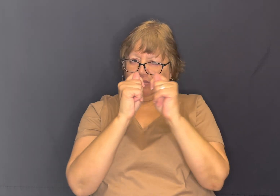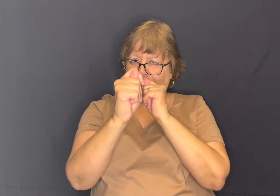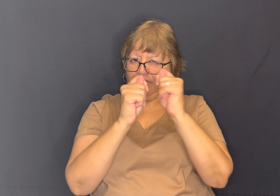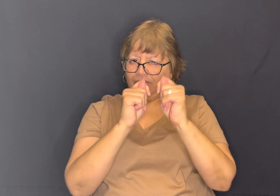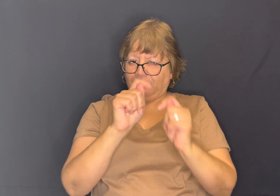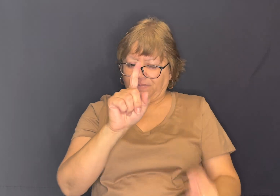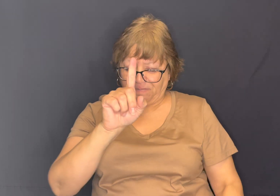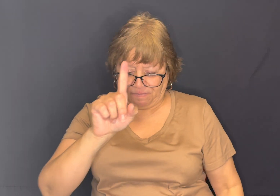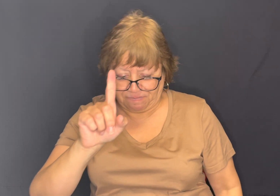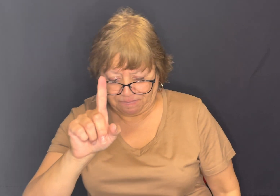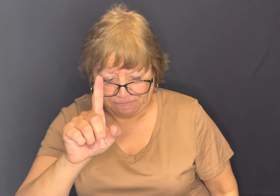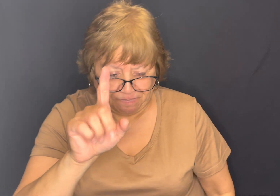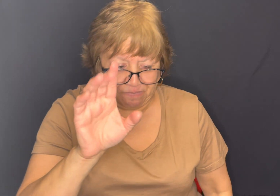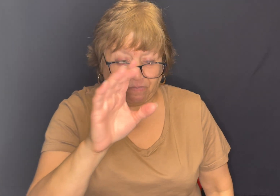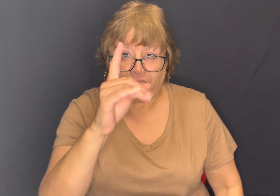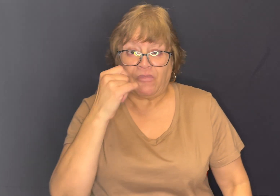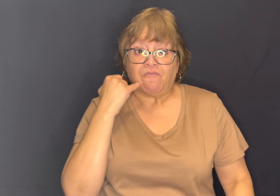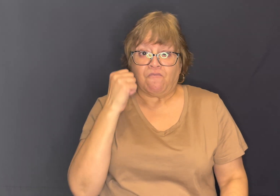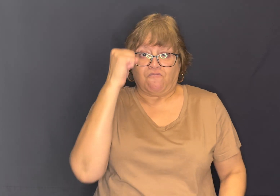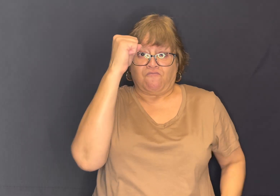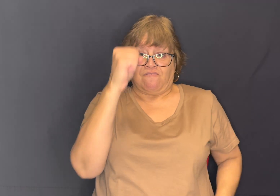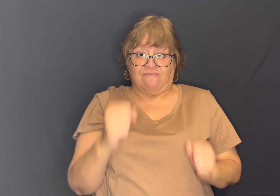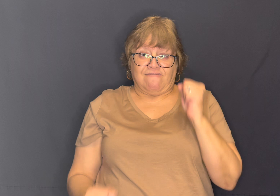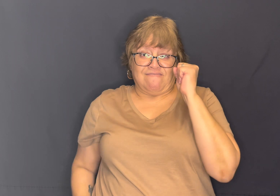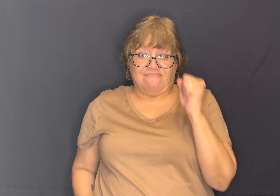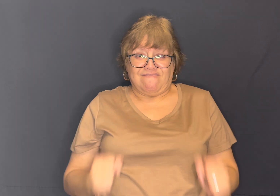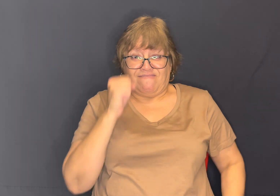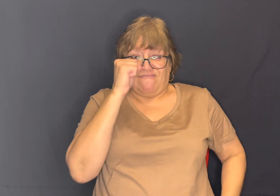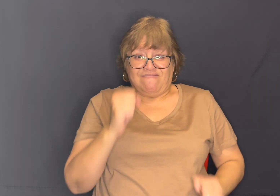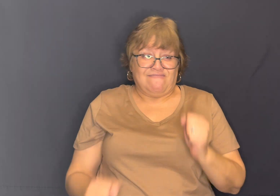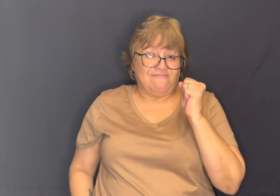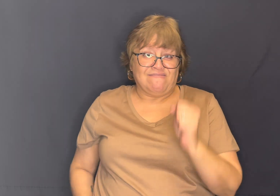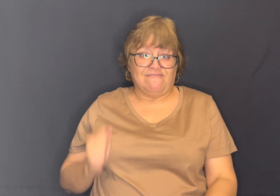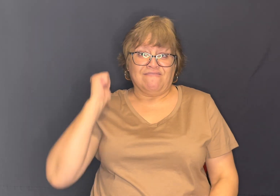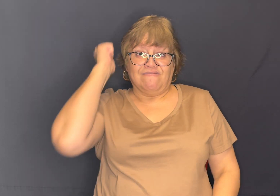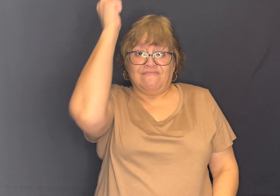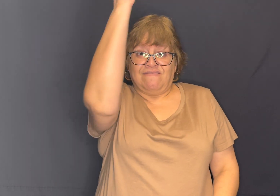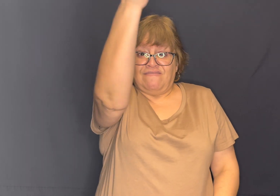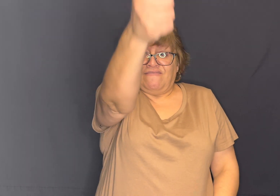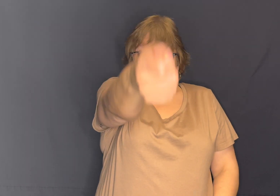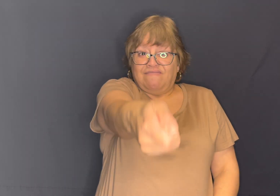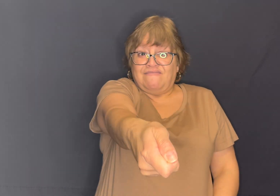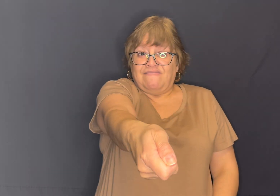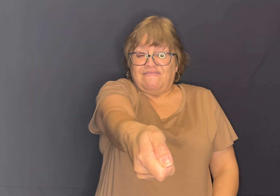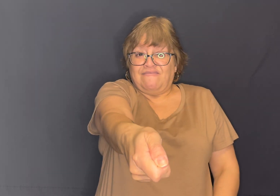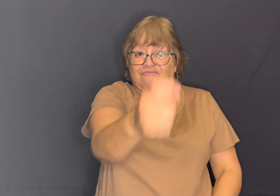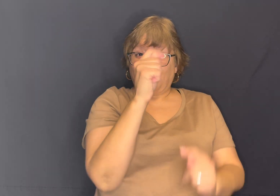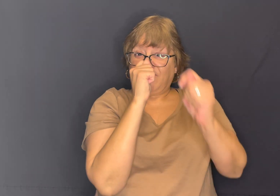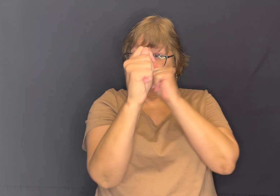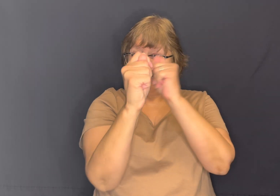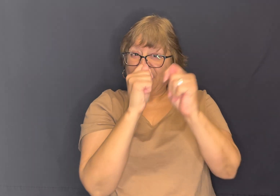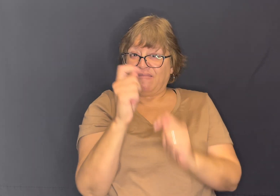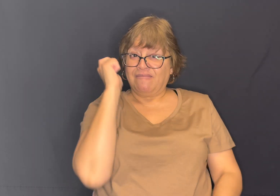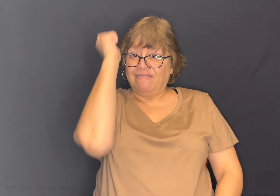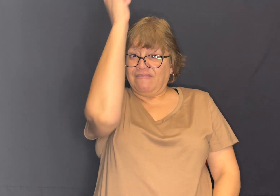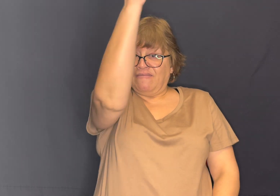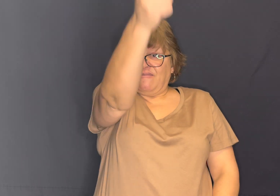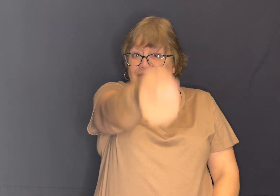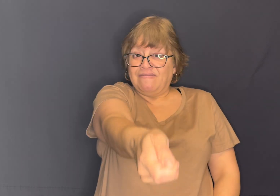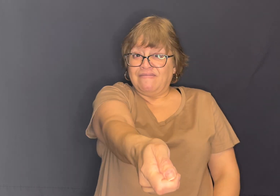Okay, there's a difference with the track. Okay, for example, if I'm running and I'm passing off a baton